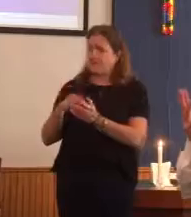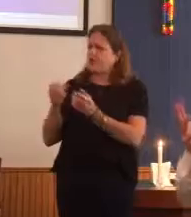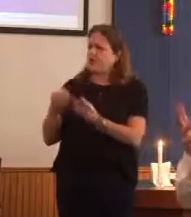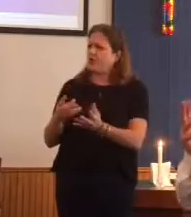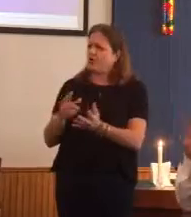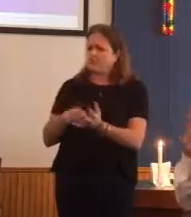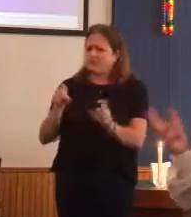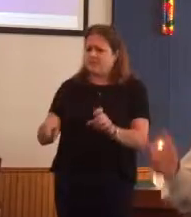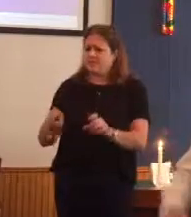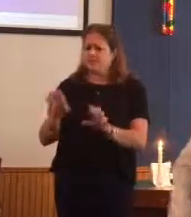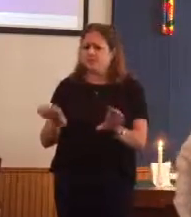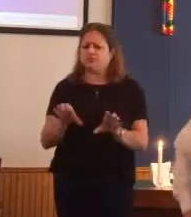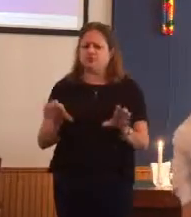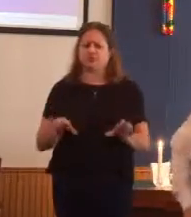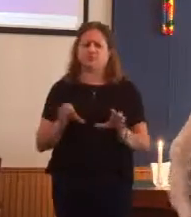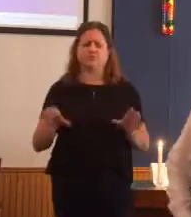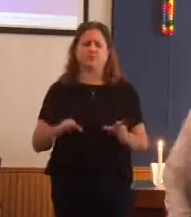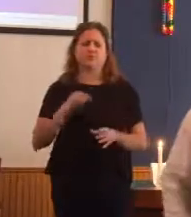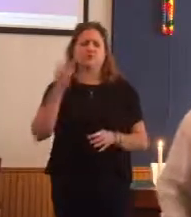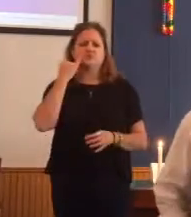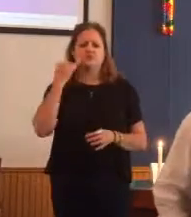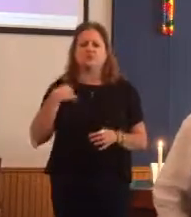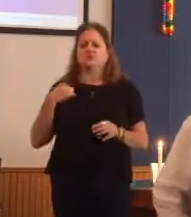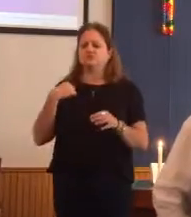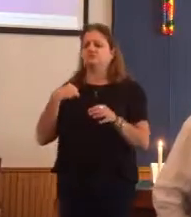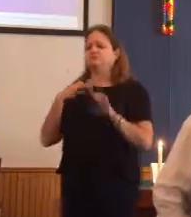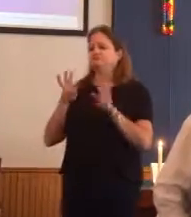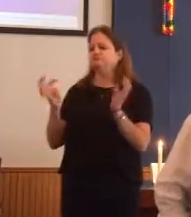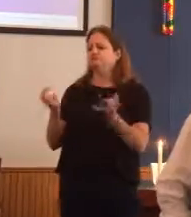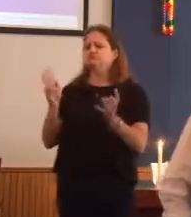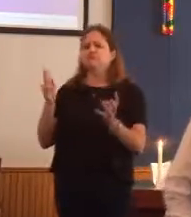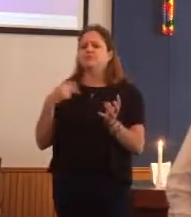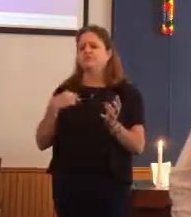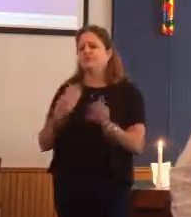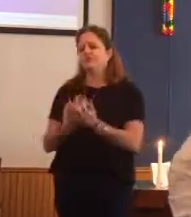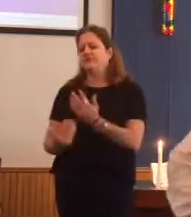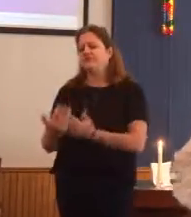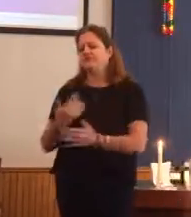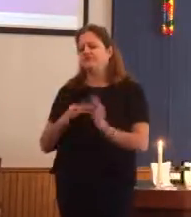Now, if you were sitting around the campfire with Jesus,